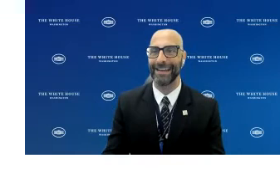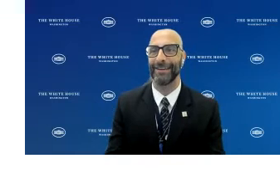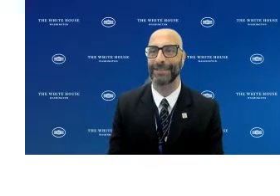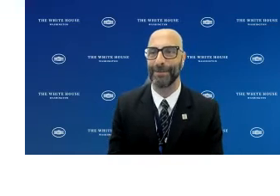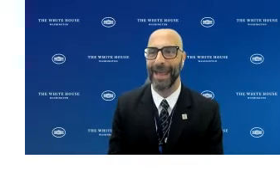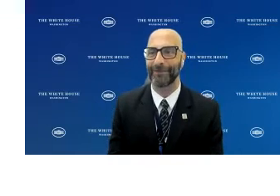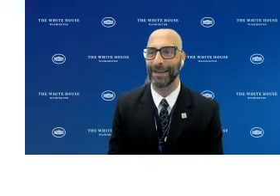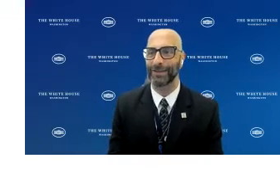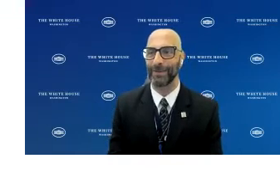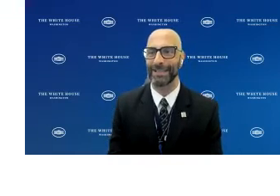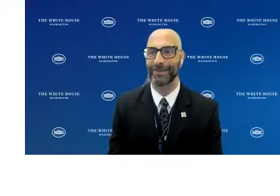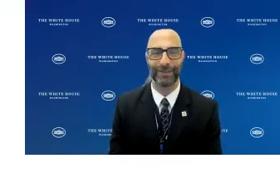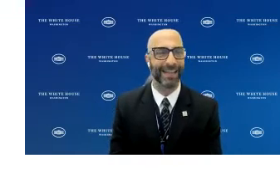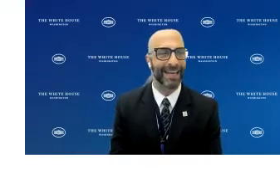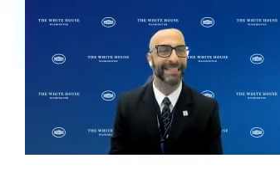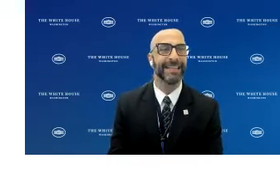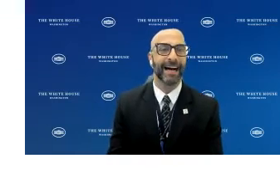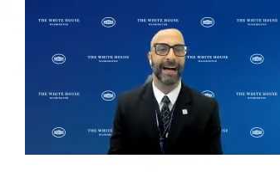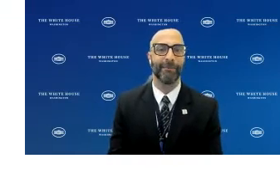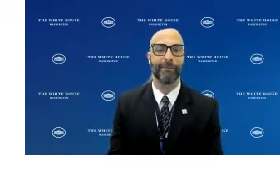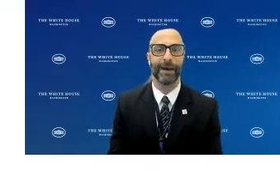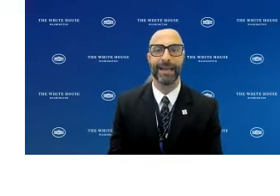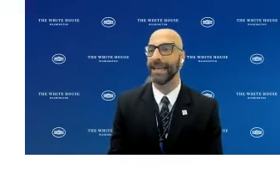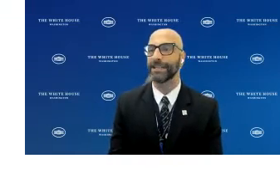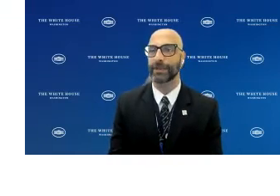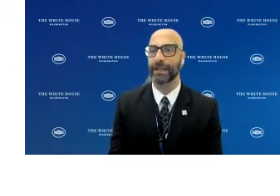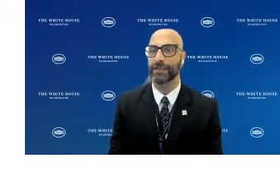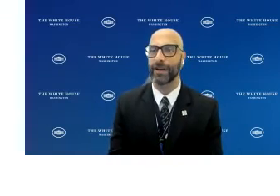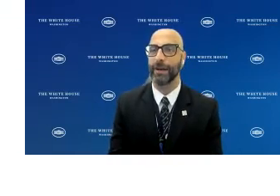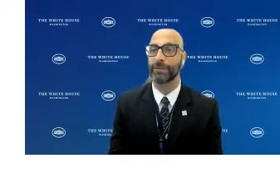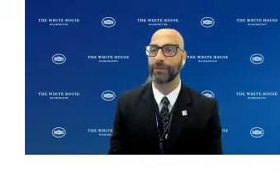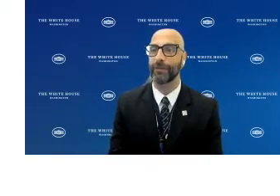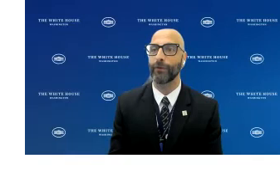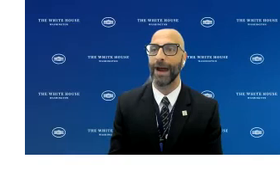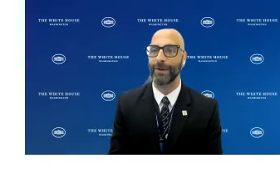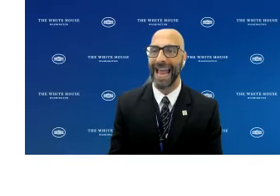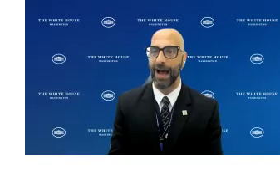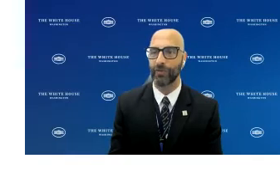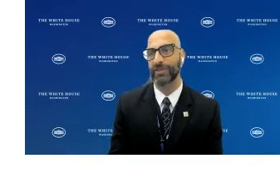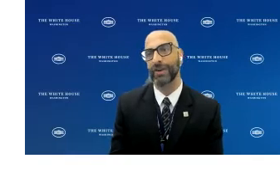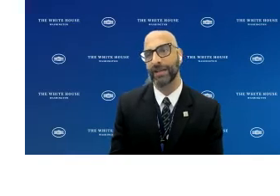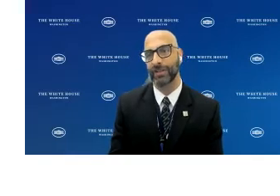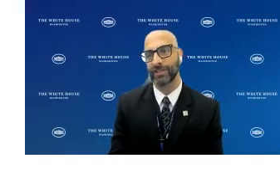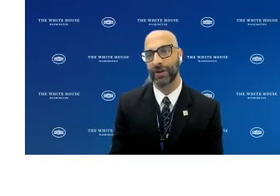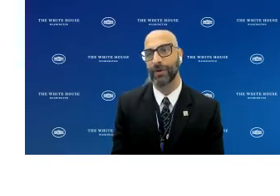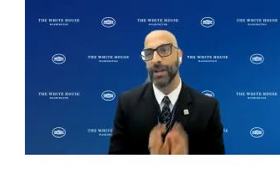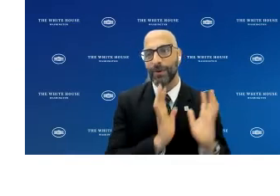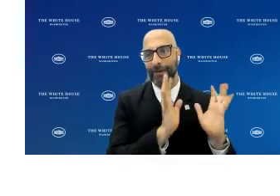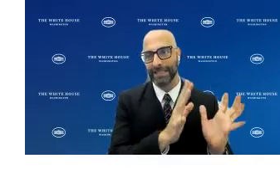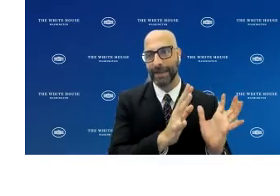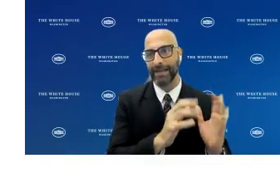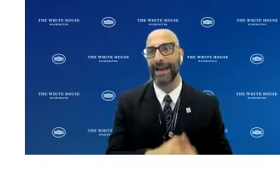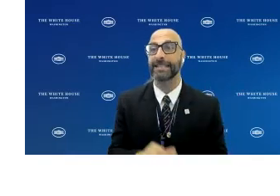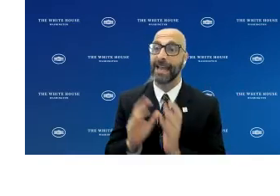chat, so I can't put it in there. So we may have to make sure that we circulate it. But it is really sort of rounding out the strategy.